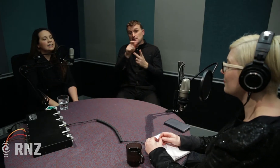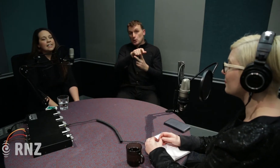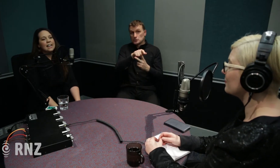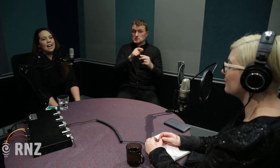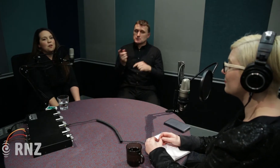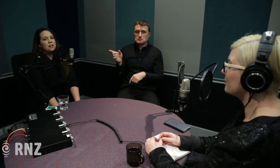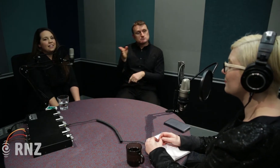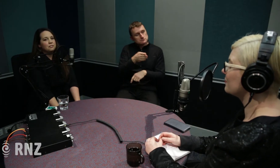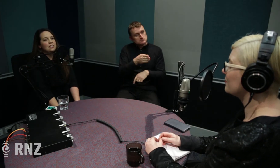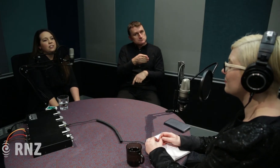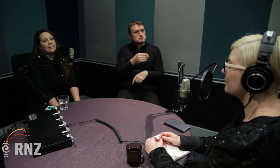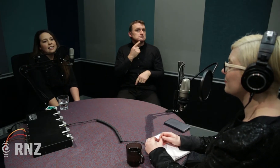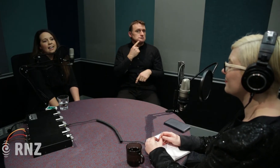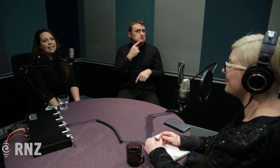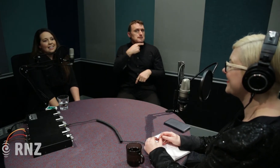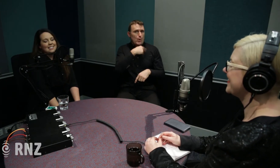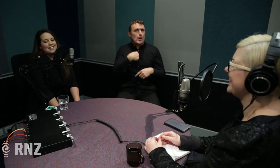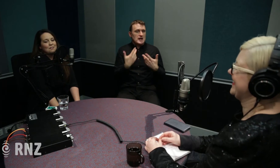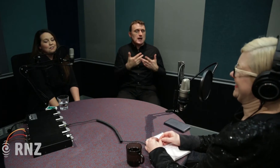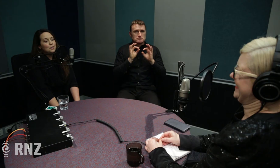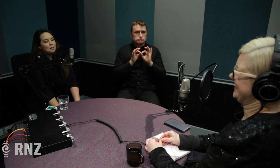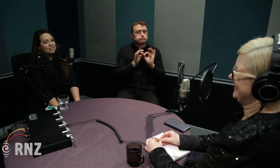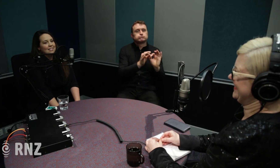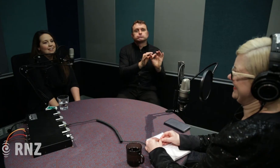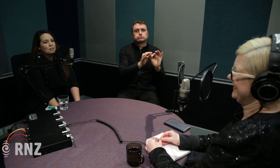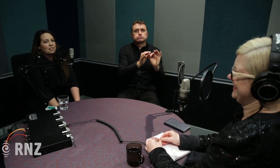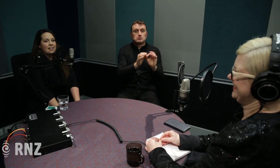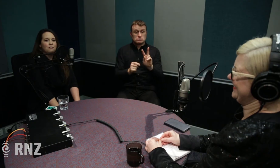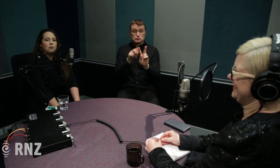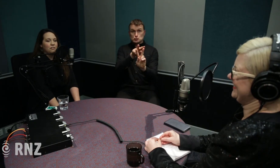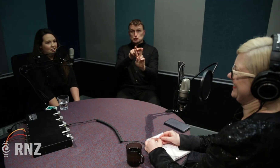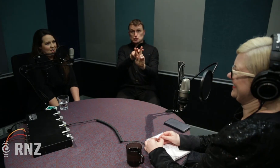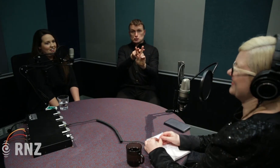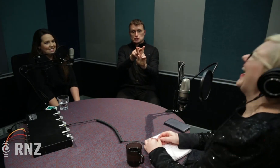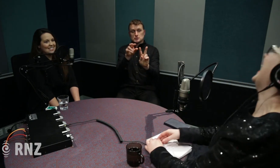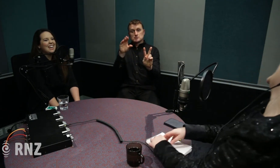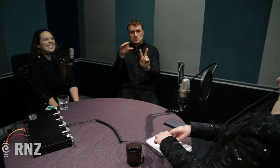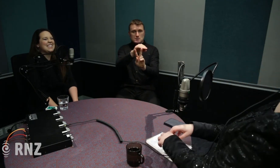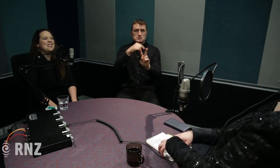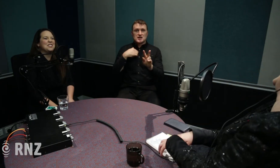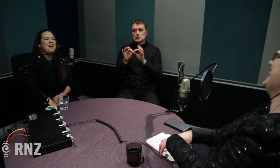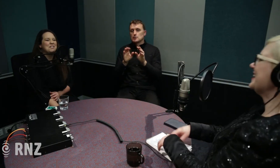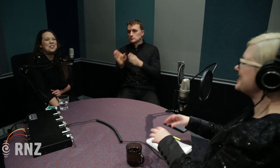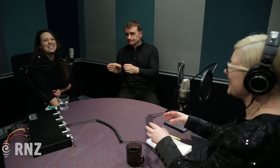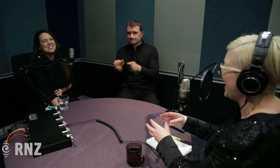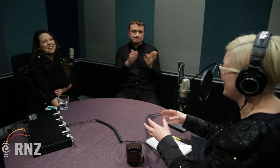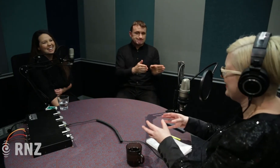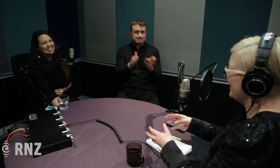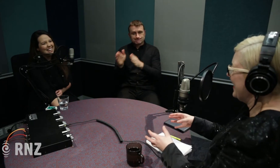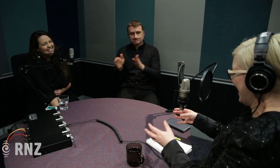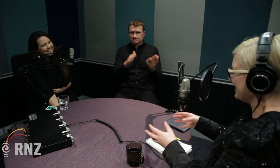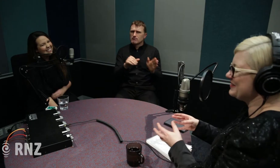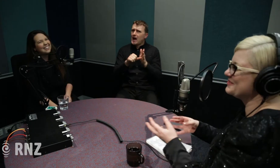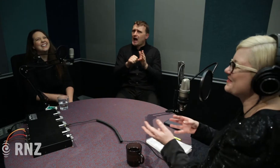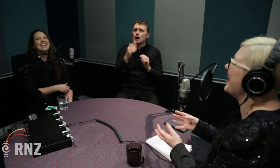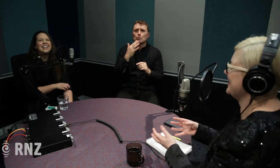character. When it gets really tricky is if you're doing it by yourself and you have 4 or 5 characters at the same time talking to one